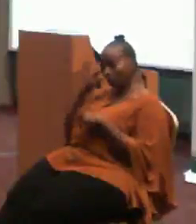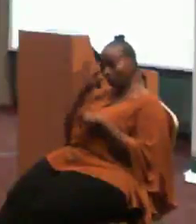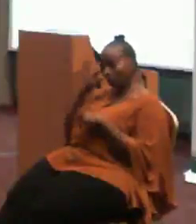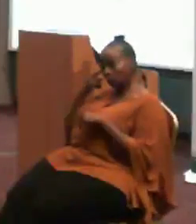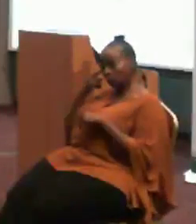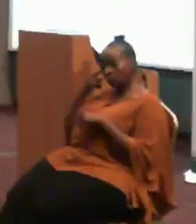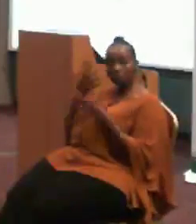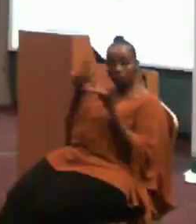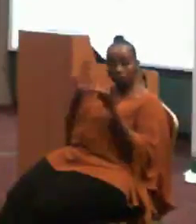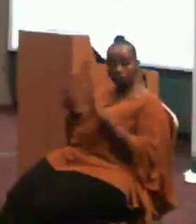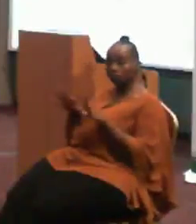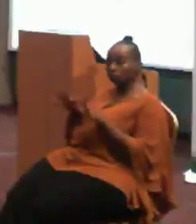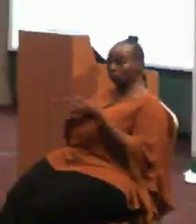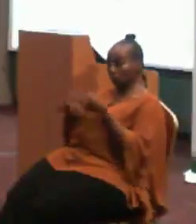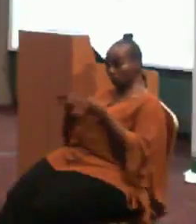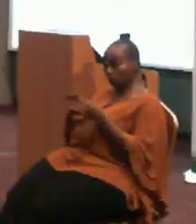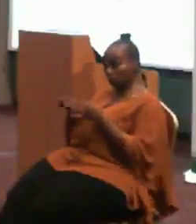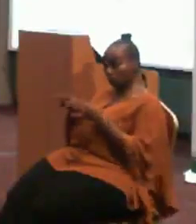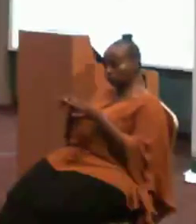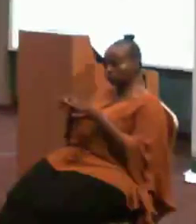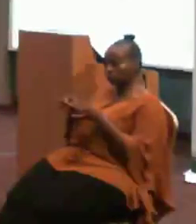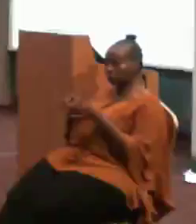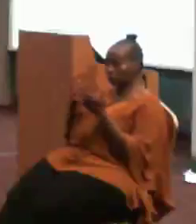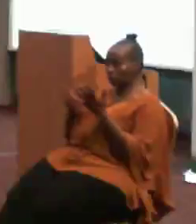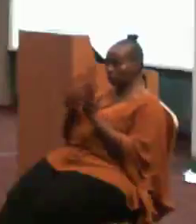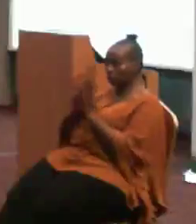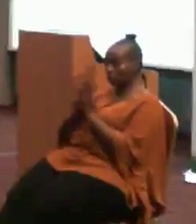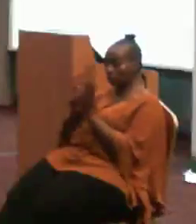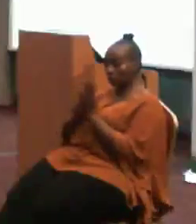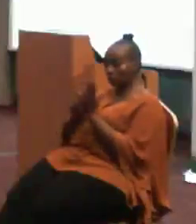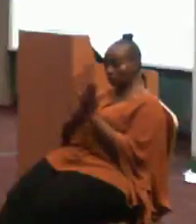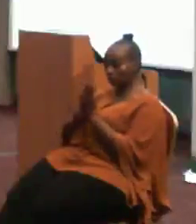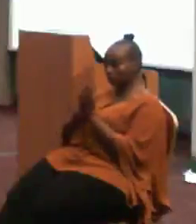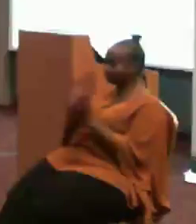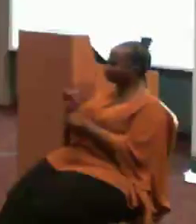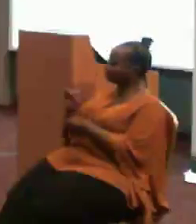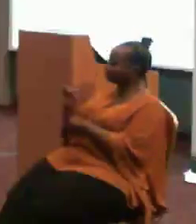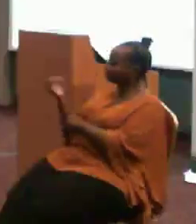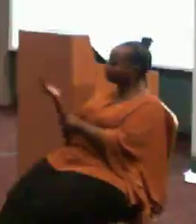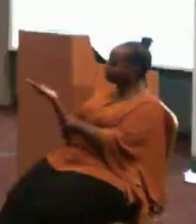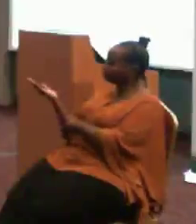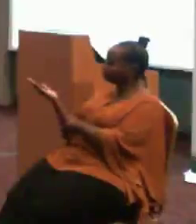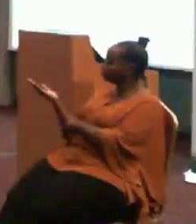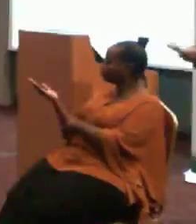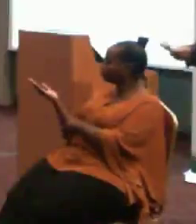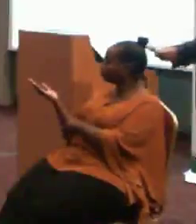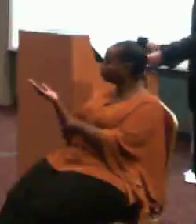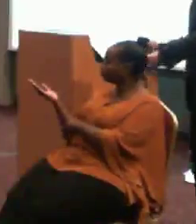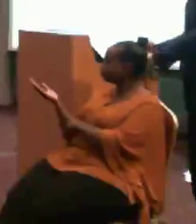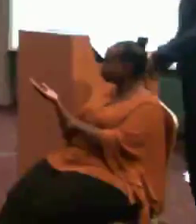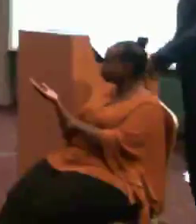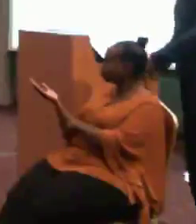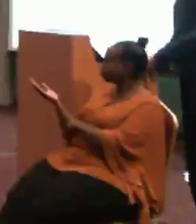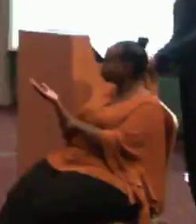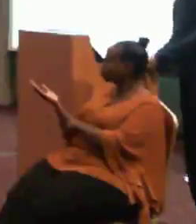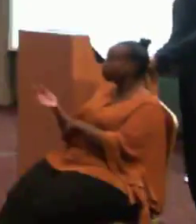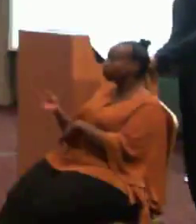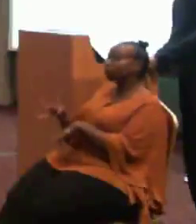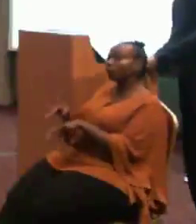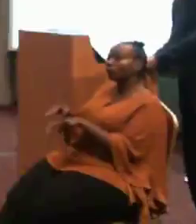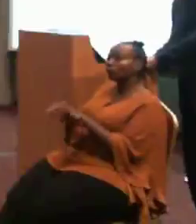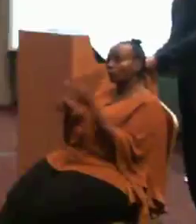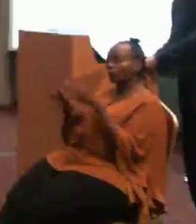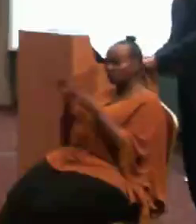ask, that in writing, just do a waterfall tab table that says,